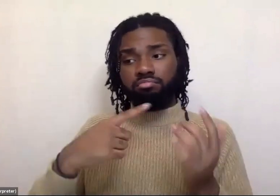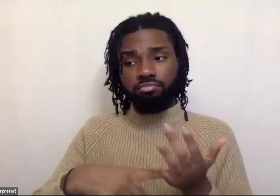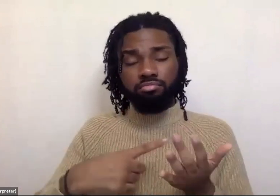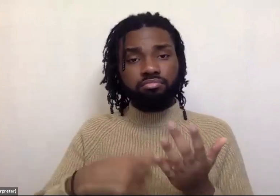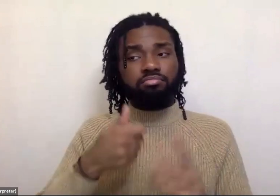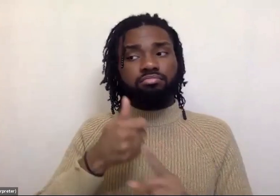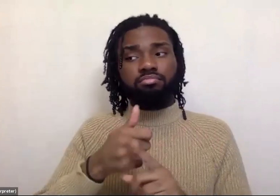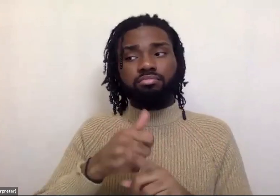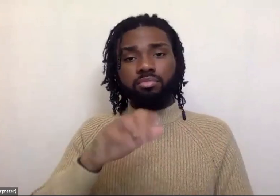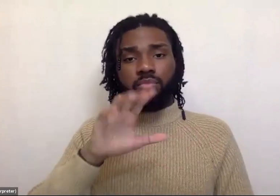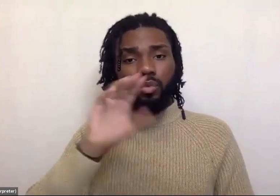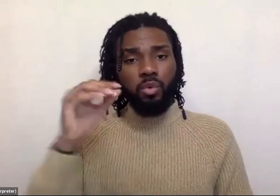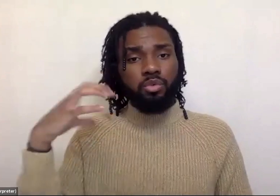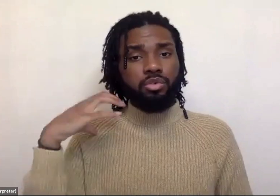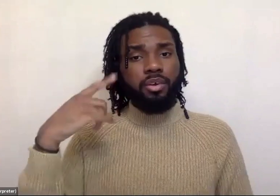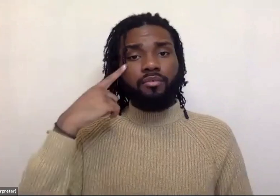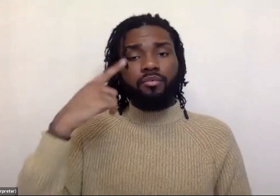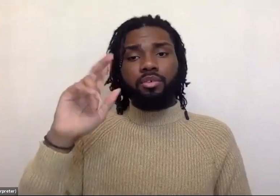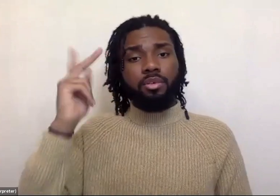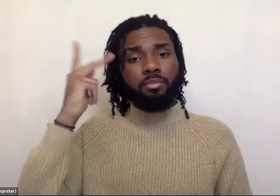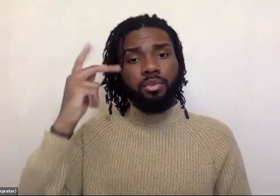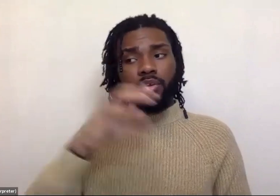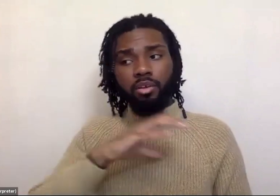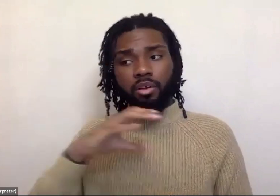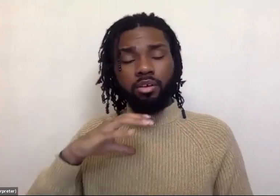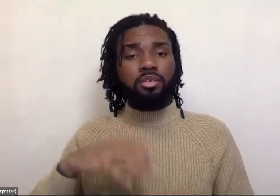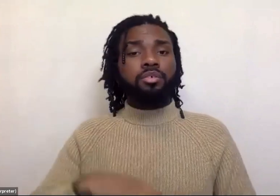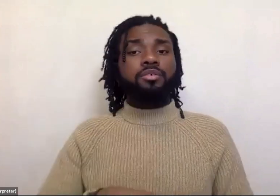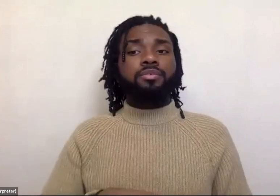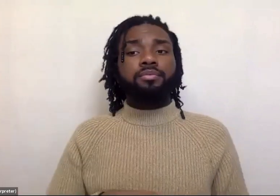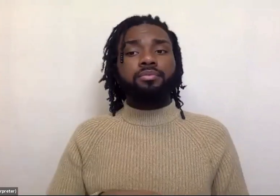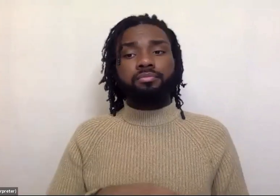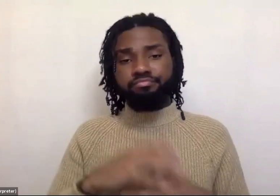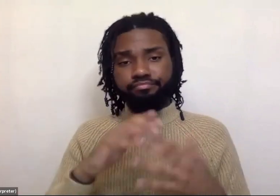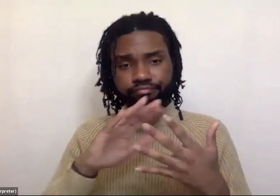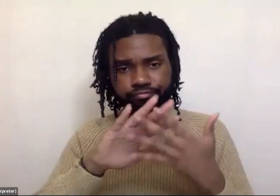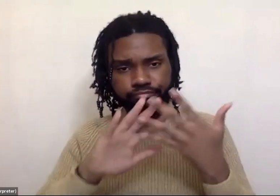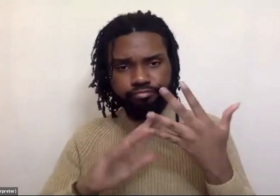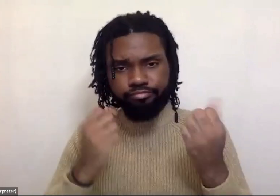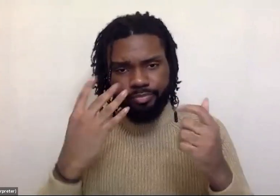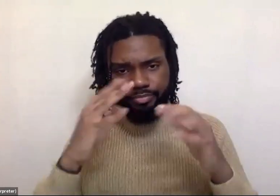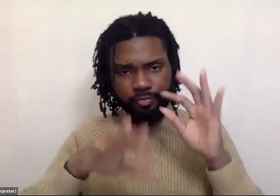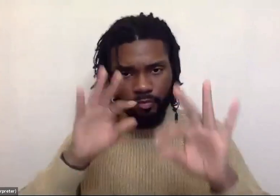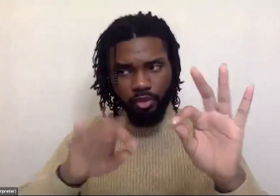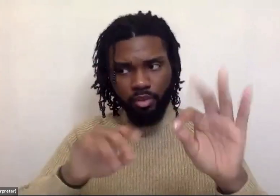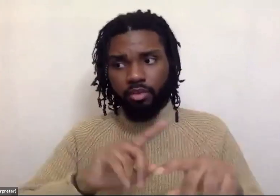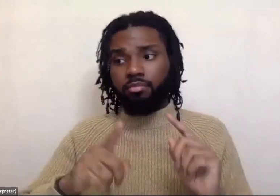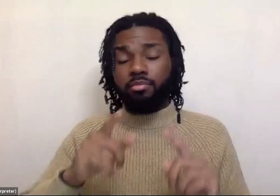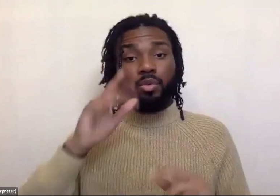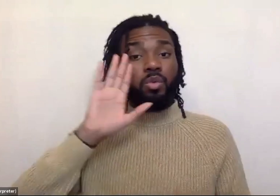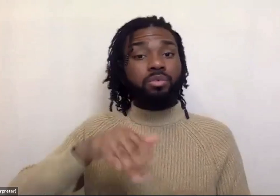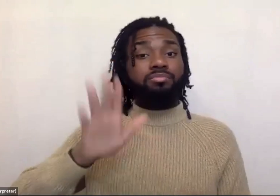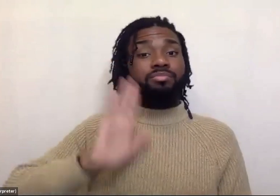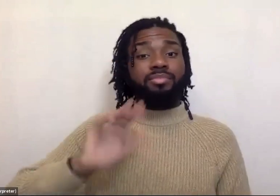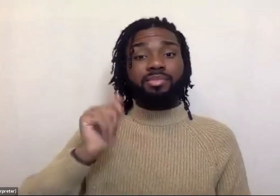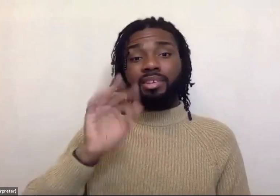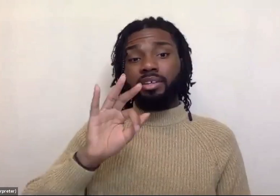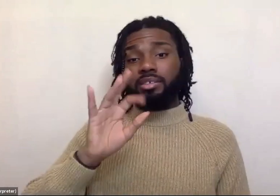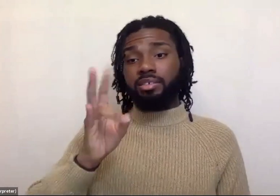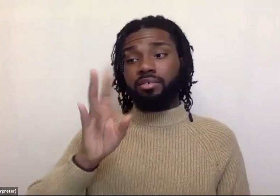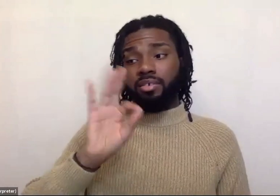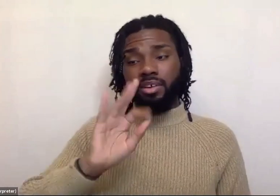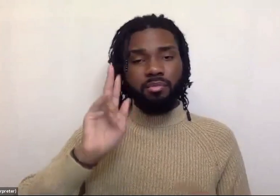Women's Political Council with Mrs. Mary Fair Burks and da-da-da-da-da. All of that we now know, but back then in 1979, nobody knew about